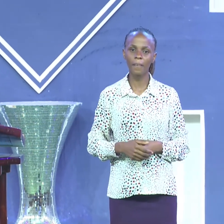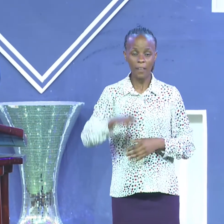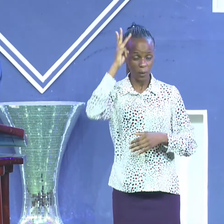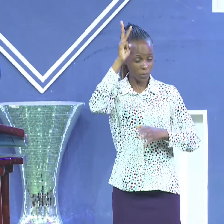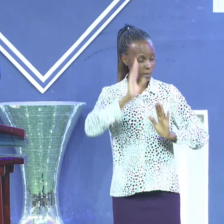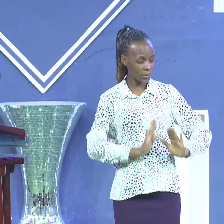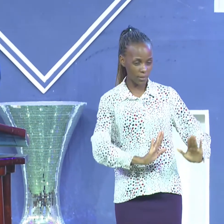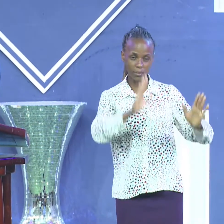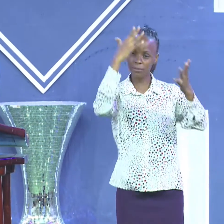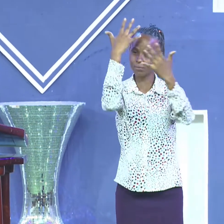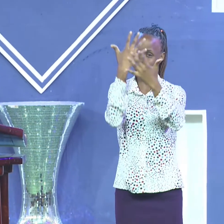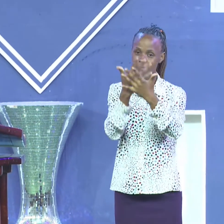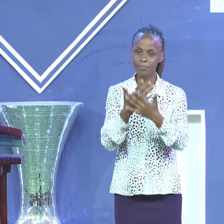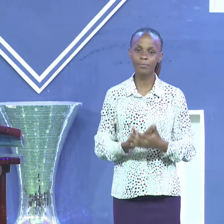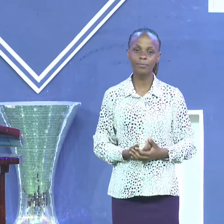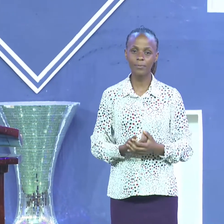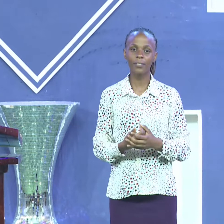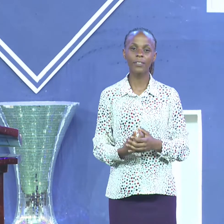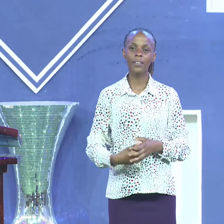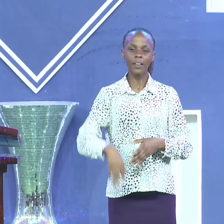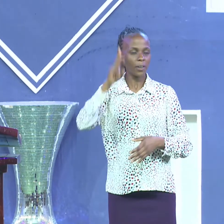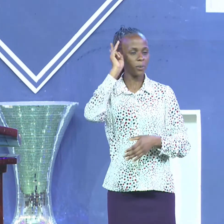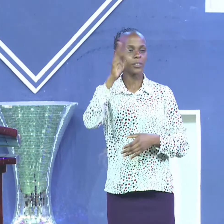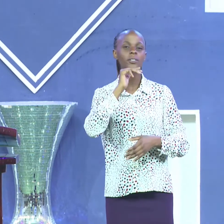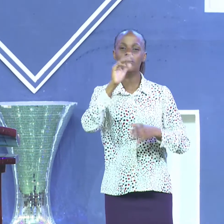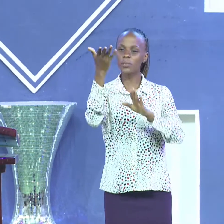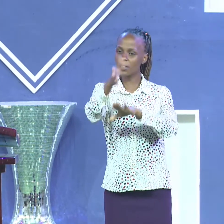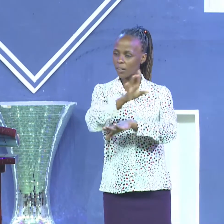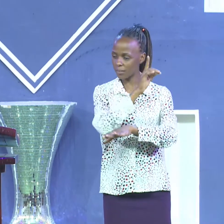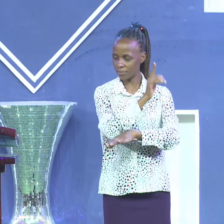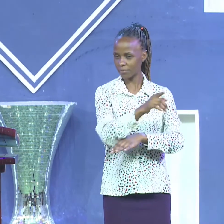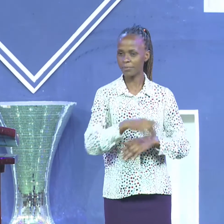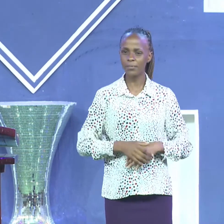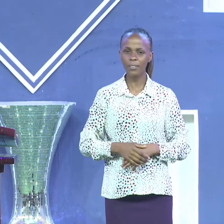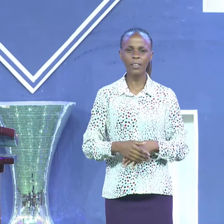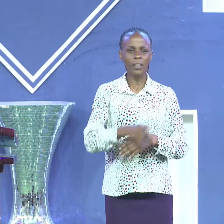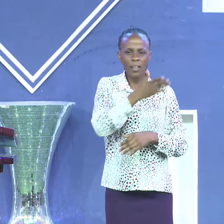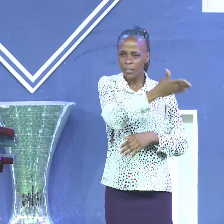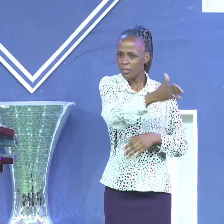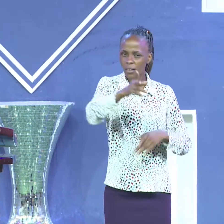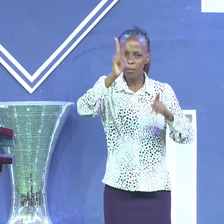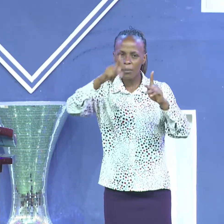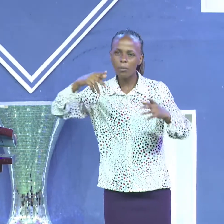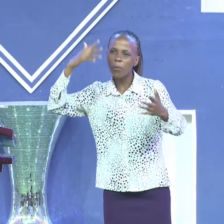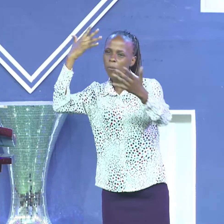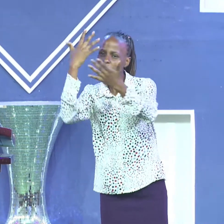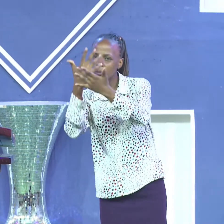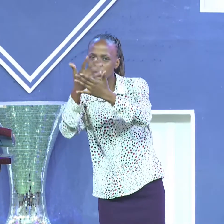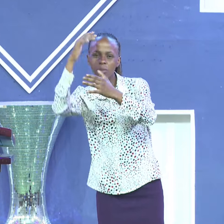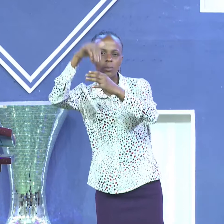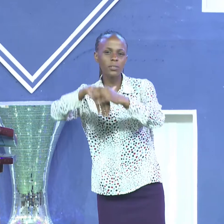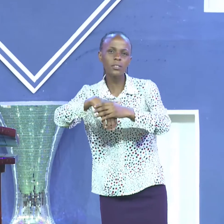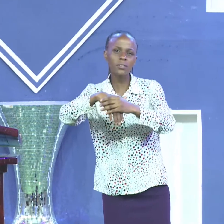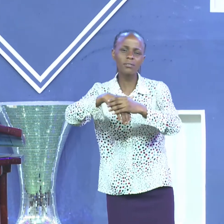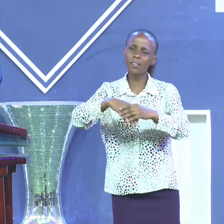Verse 28. We are going to leave the prisons. We are not going to die therein. There might